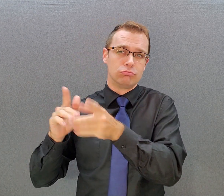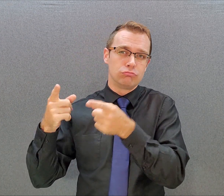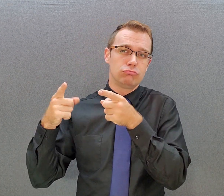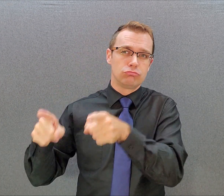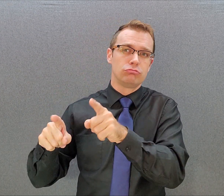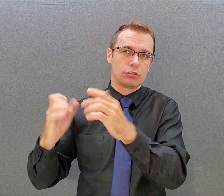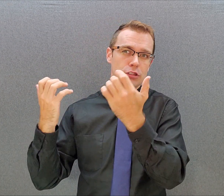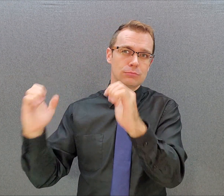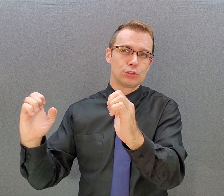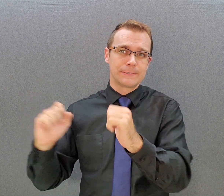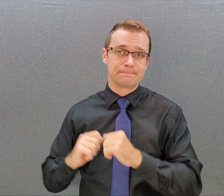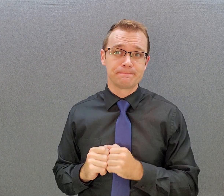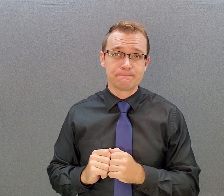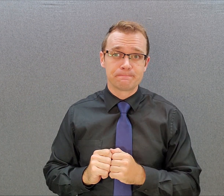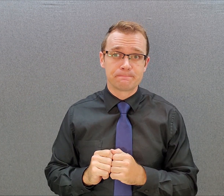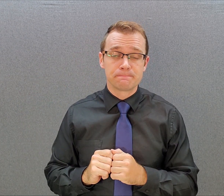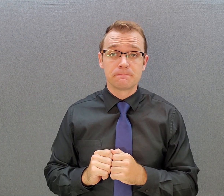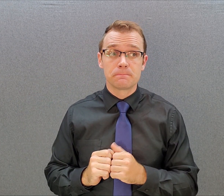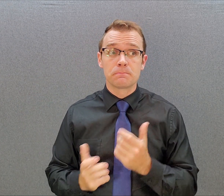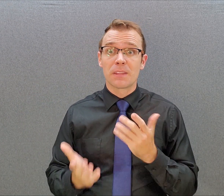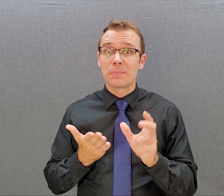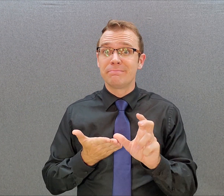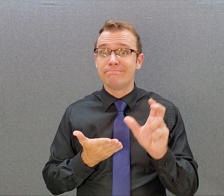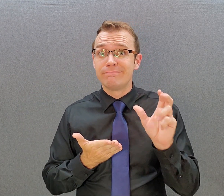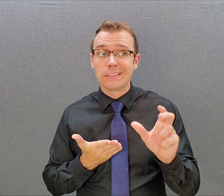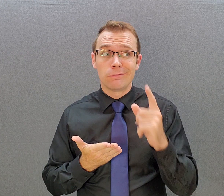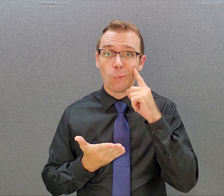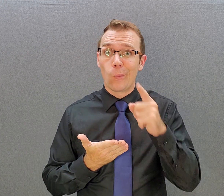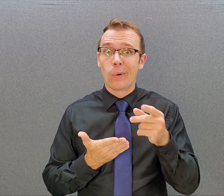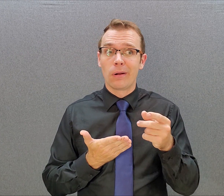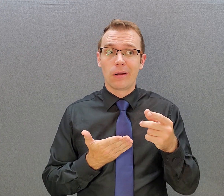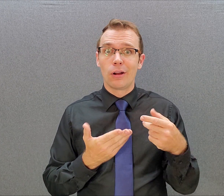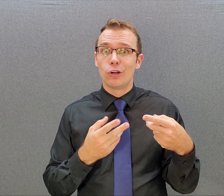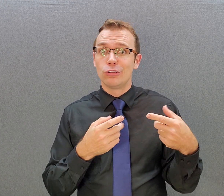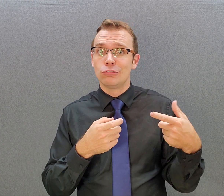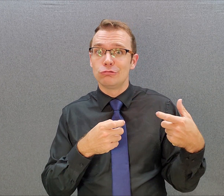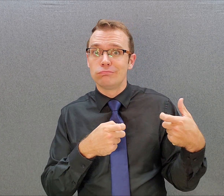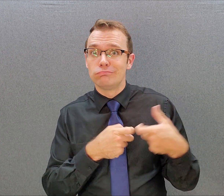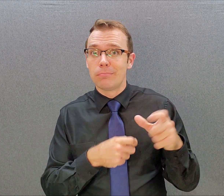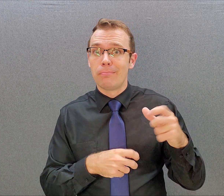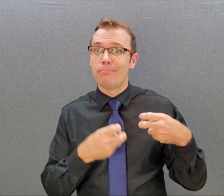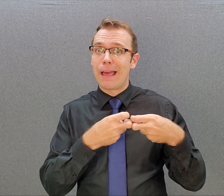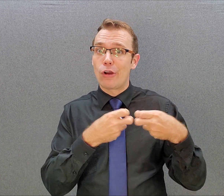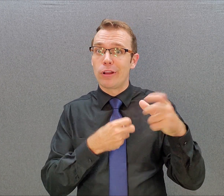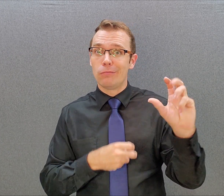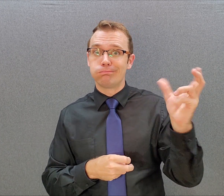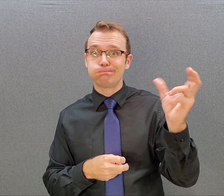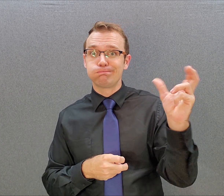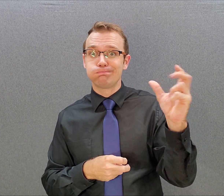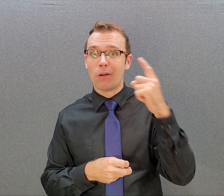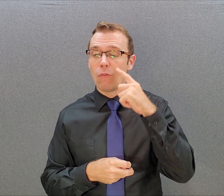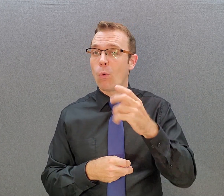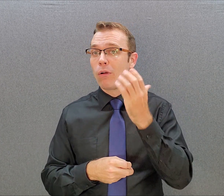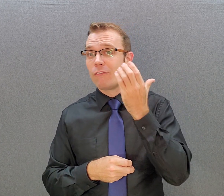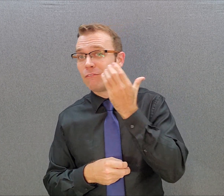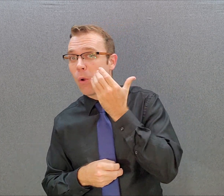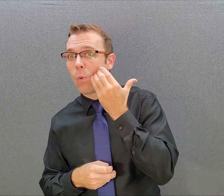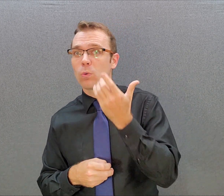an emergency. Invest in a battery-operated charger for your pager or cell phone. If you have